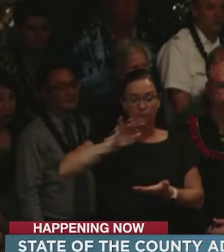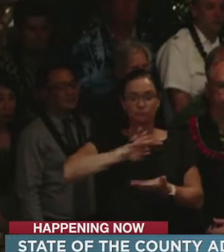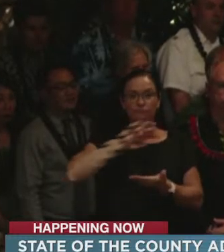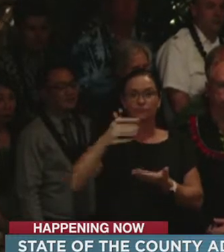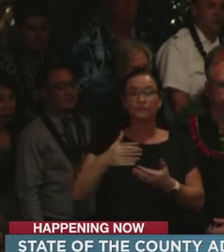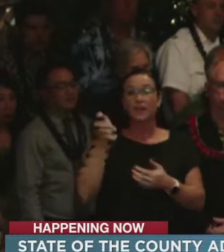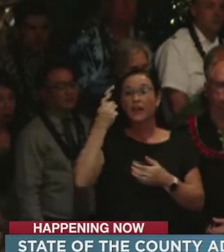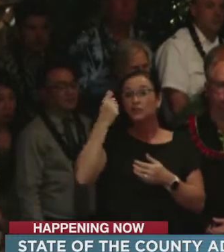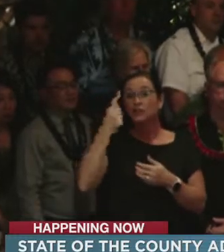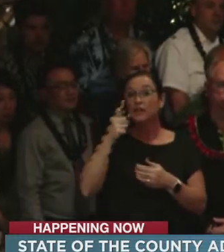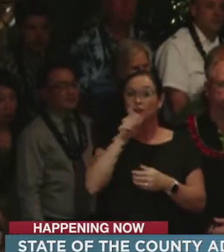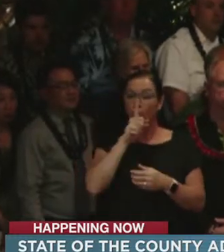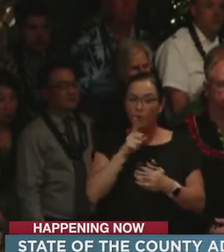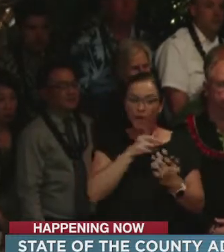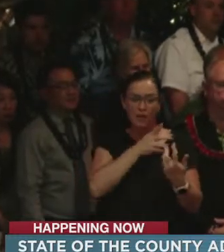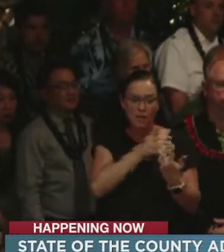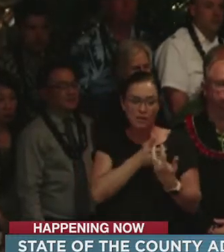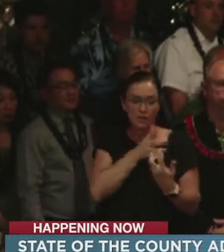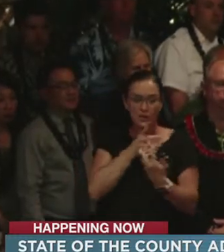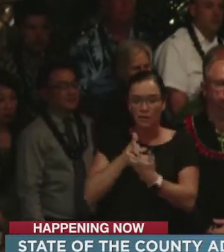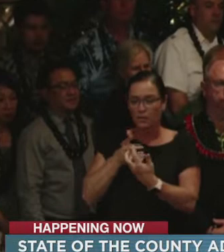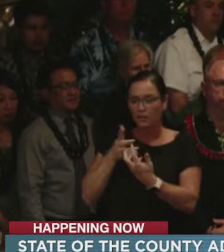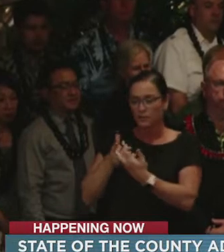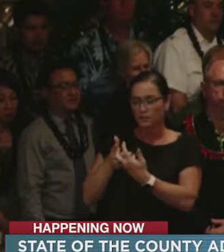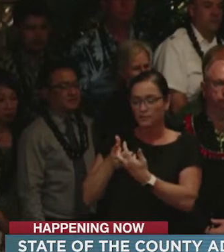Understanding that true adaptation